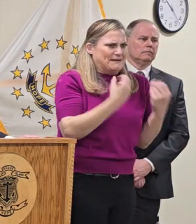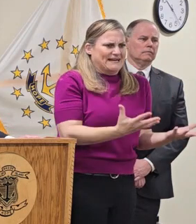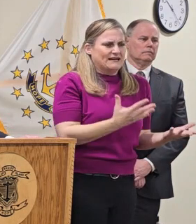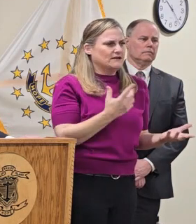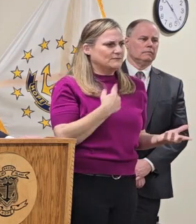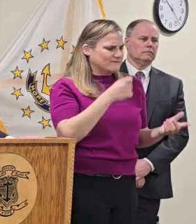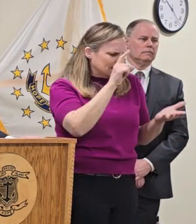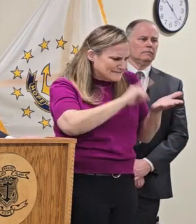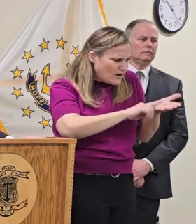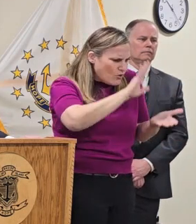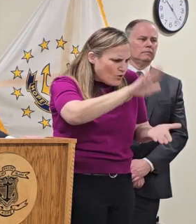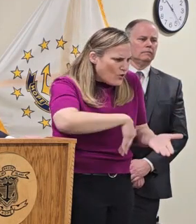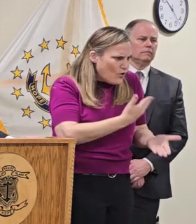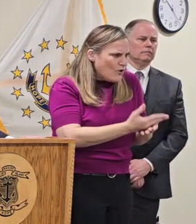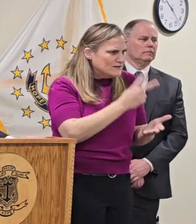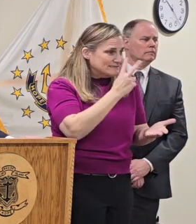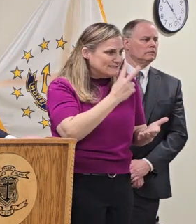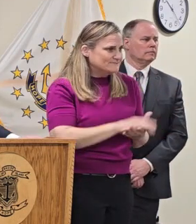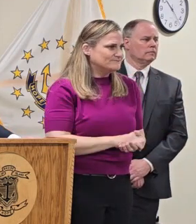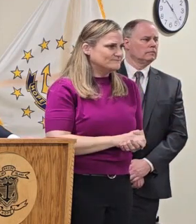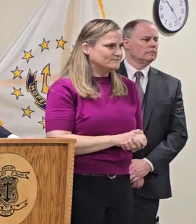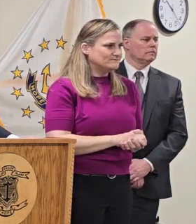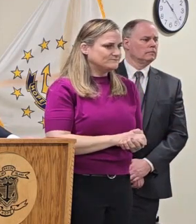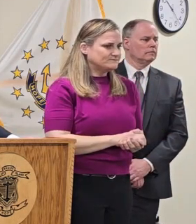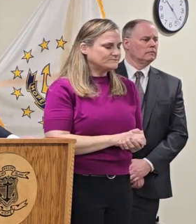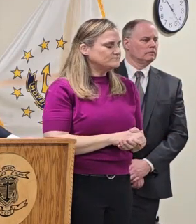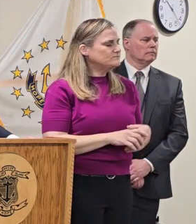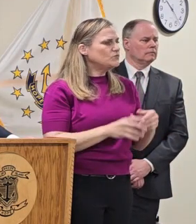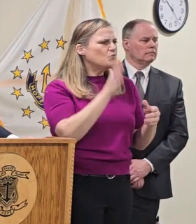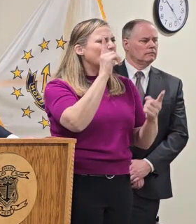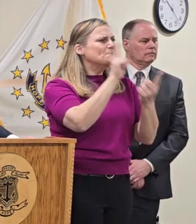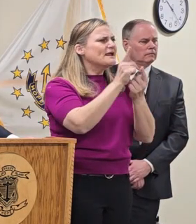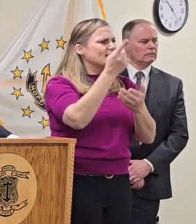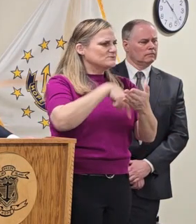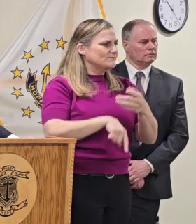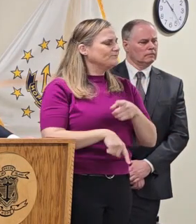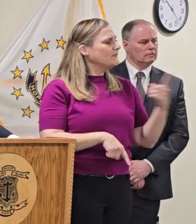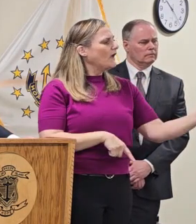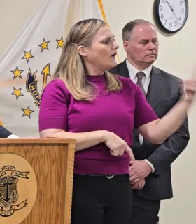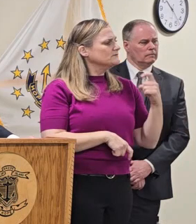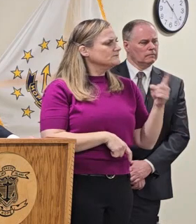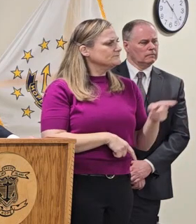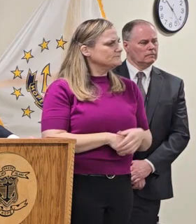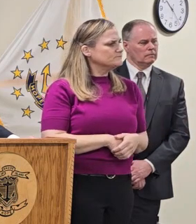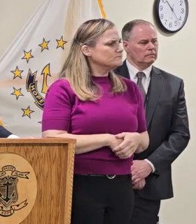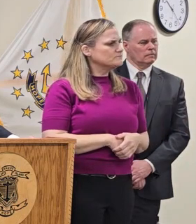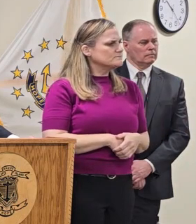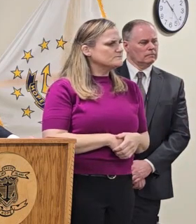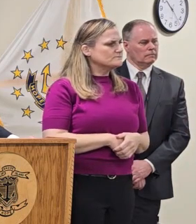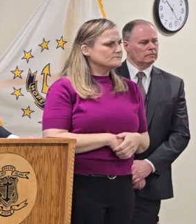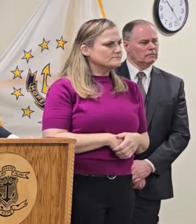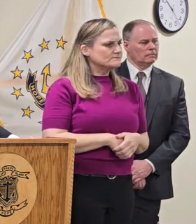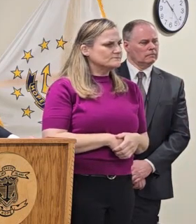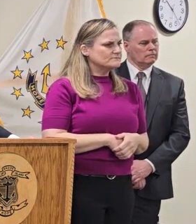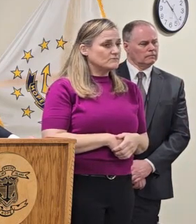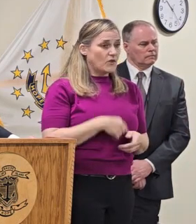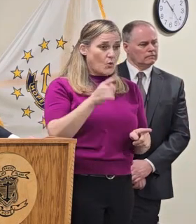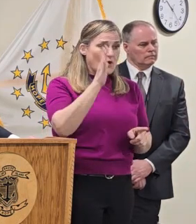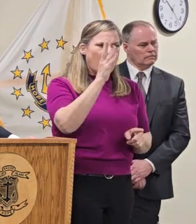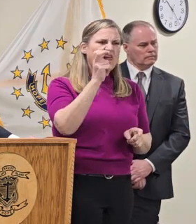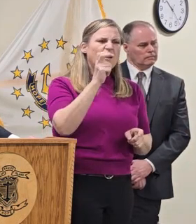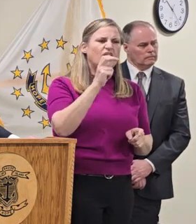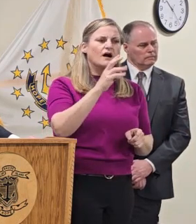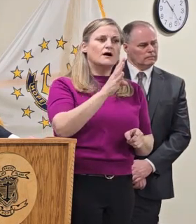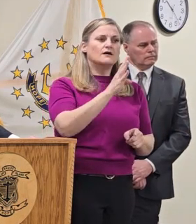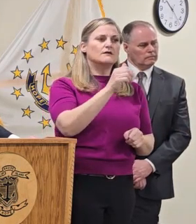them next week. Okay. First for you, we're going to put a gag order because the director of the PDR